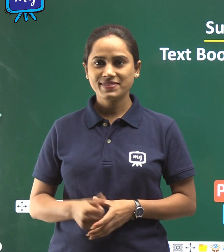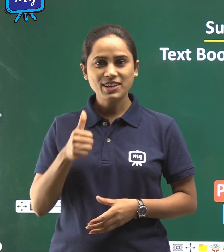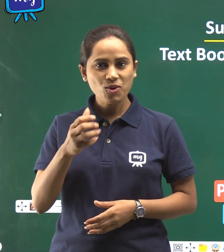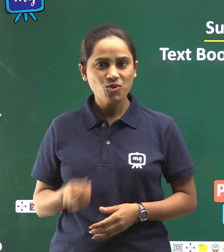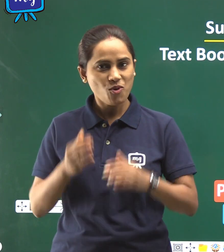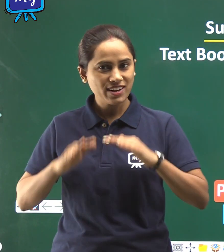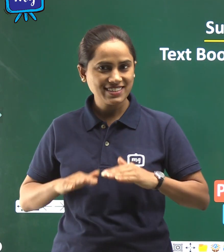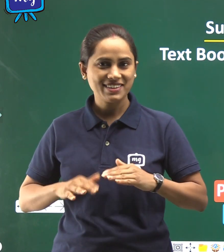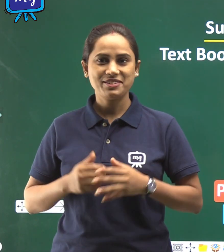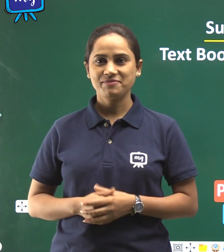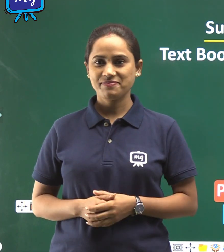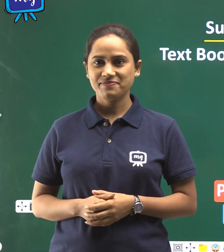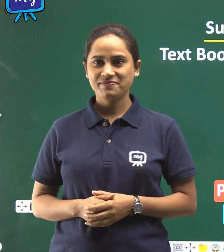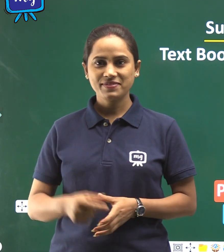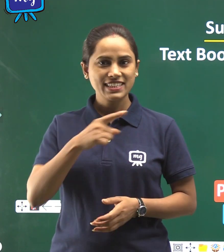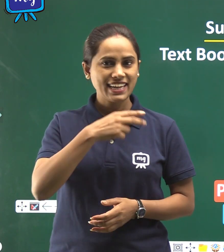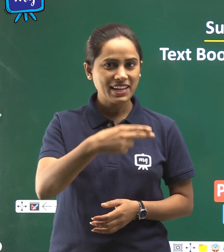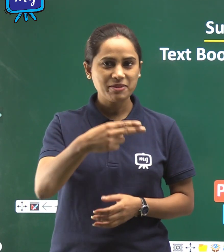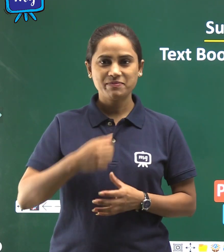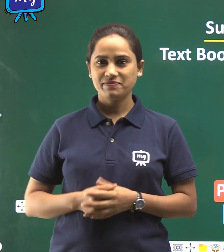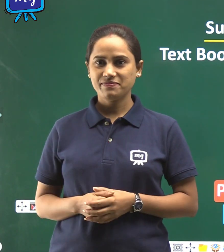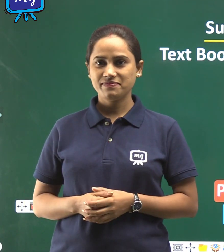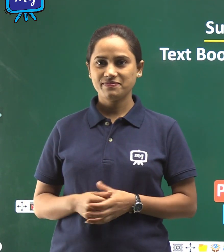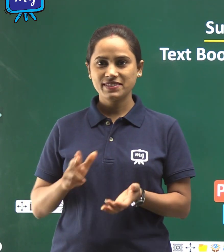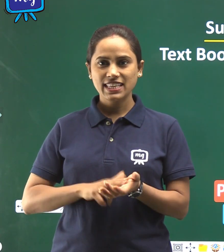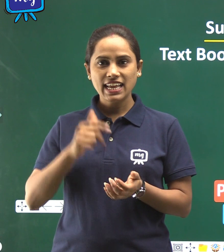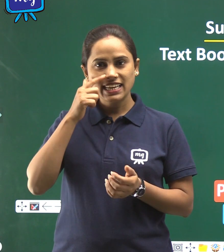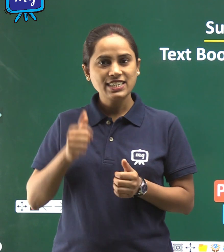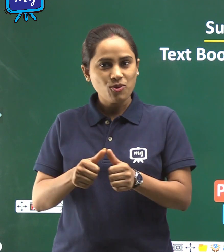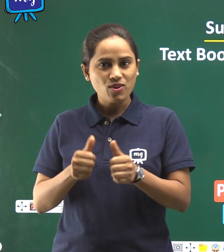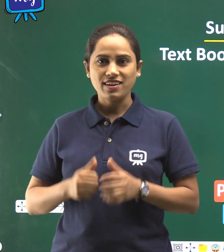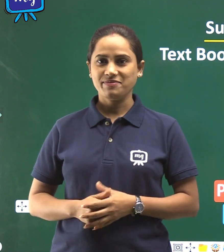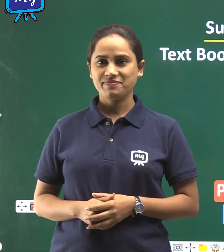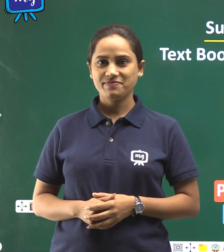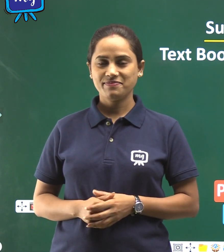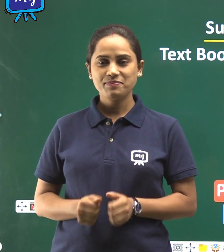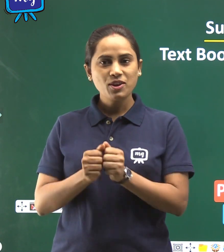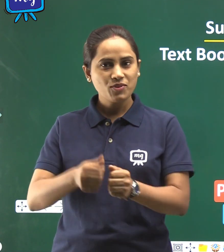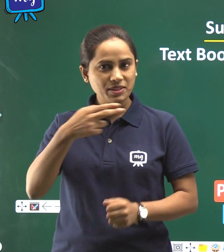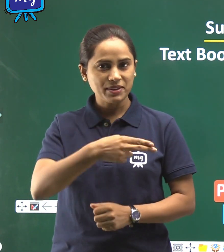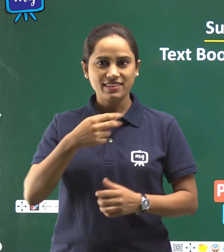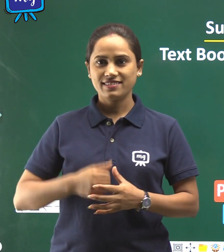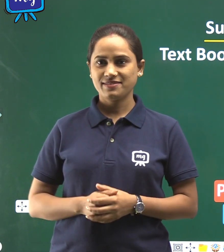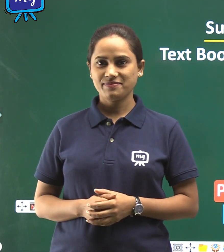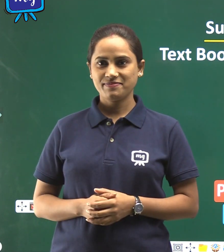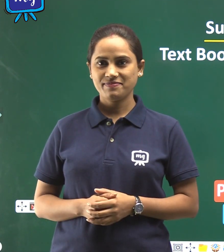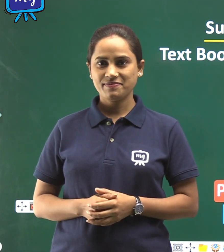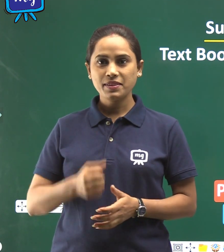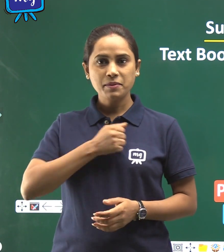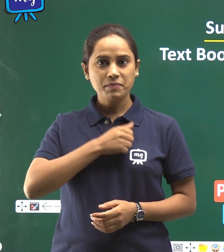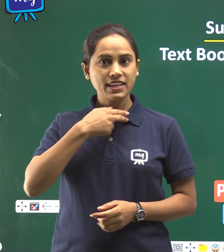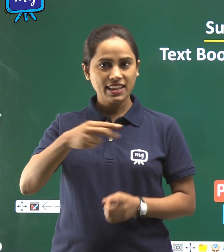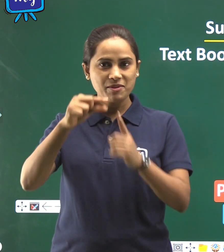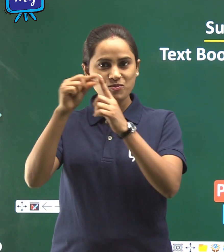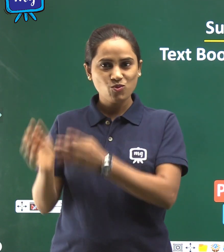Good morning, children. I am Nishi Arora. With me, Pooja